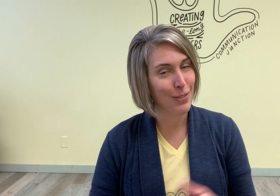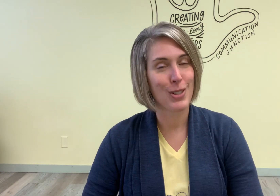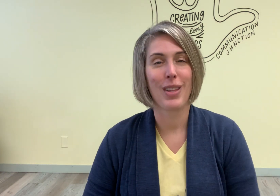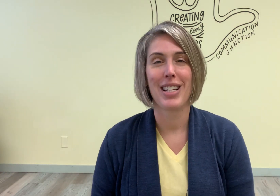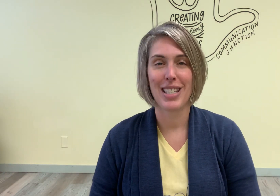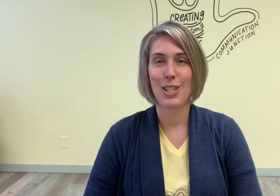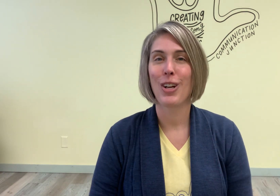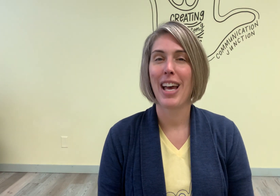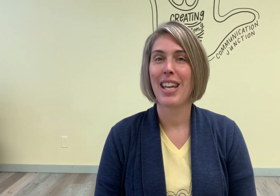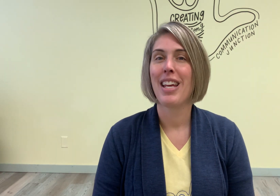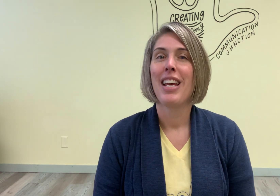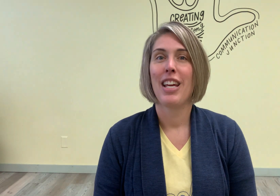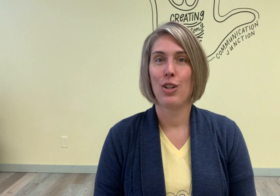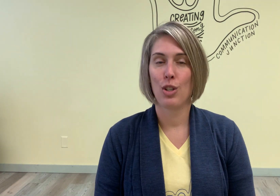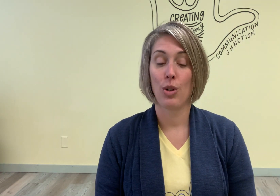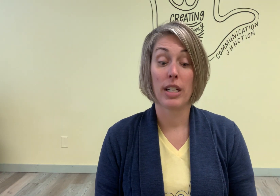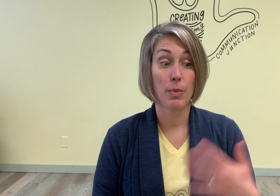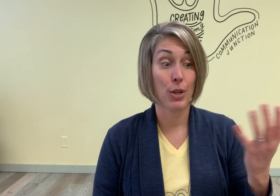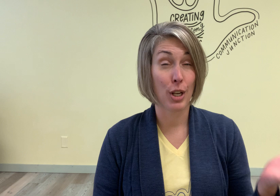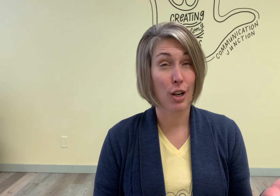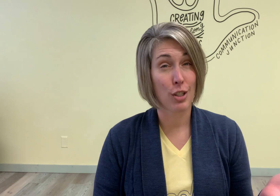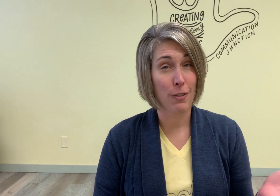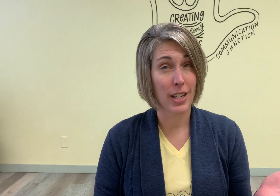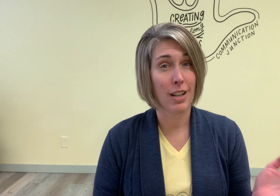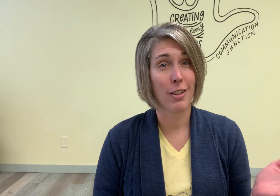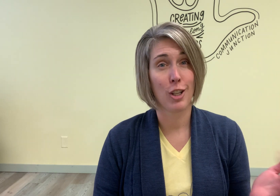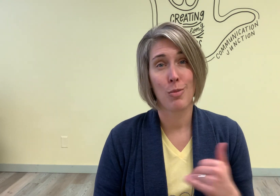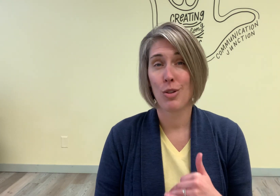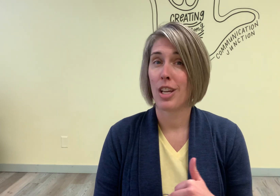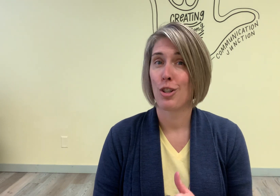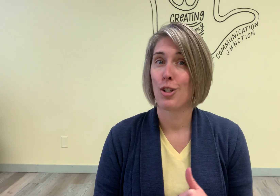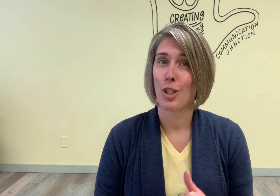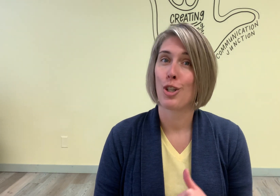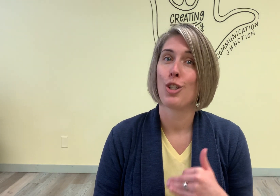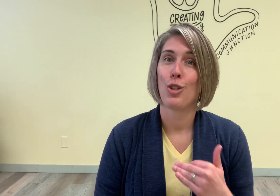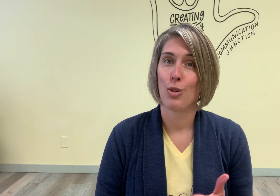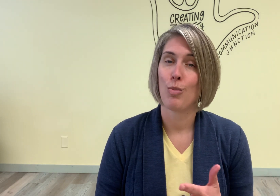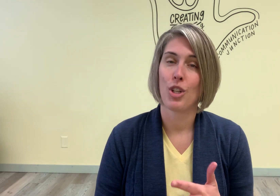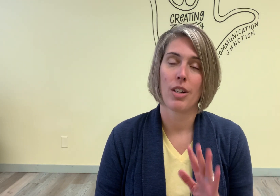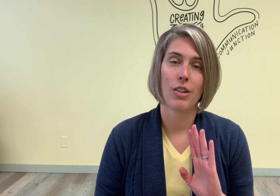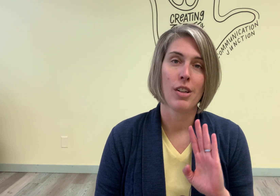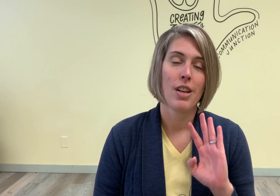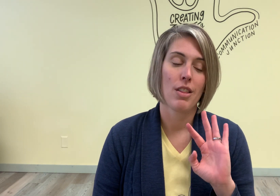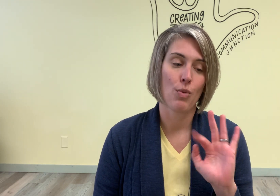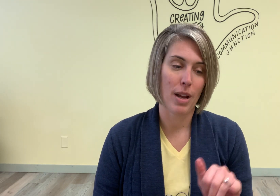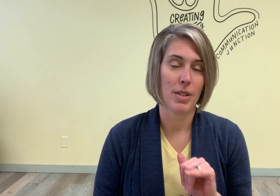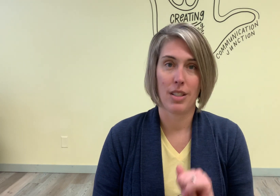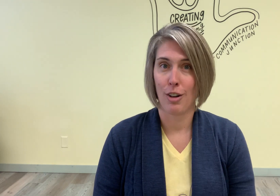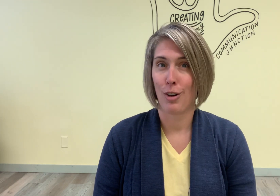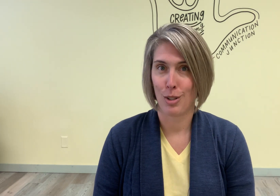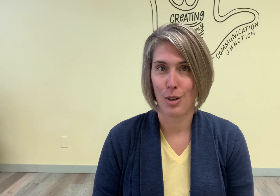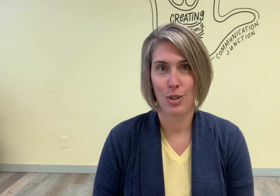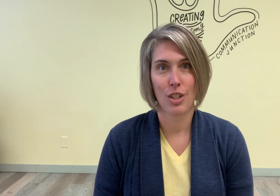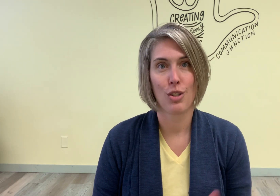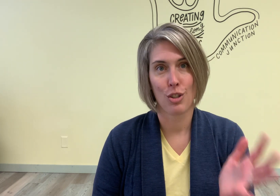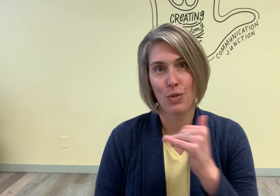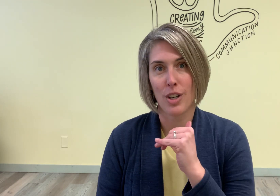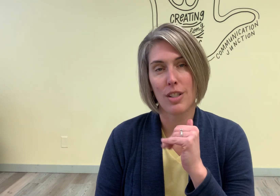so that it's in your head and you can join us. But you can also find it on the Communication Junction YouTube channel. The rhyme is there also. Just search for us